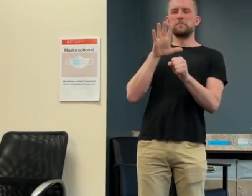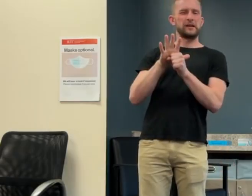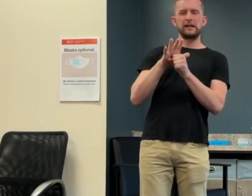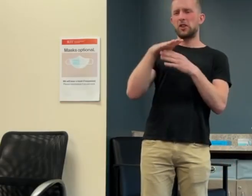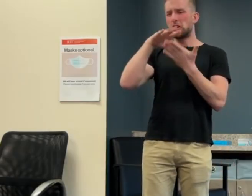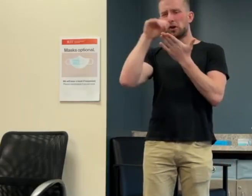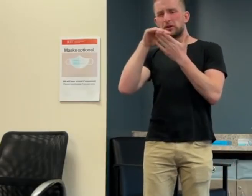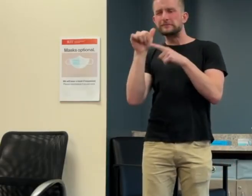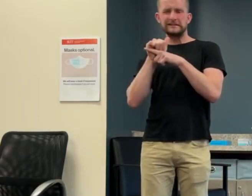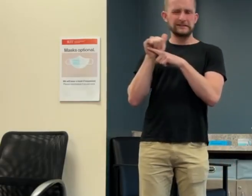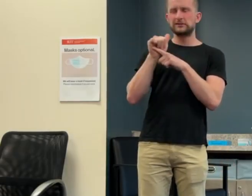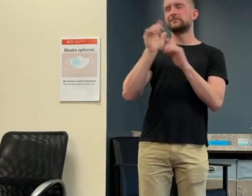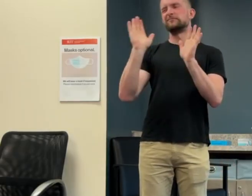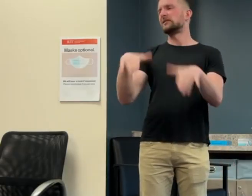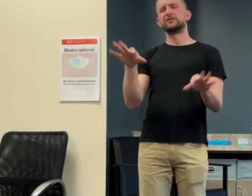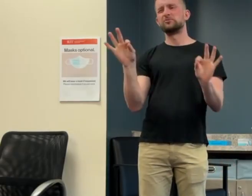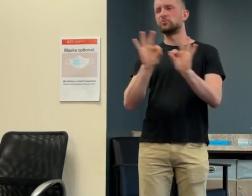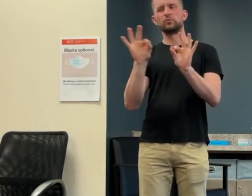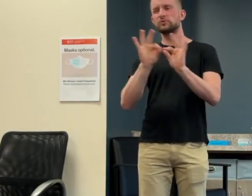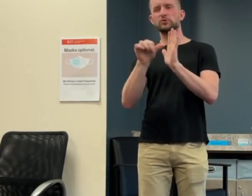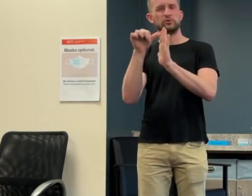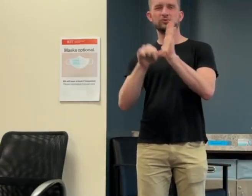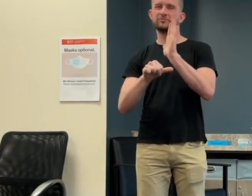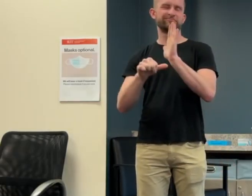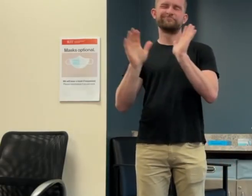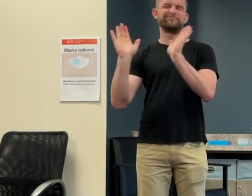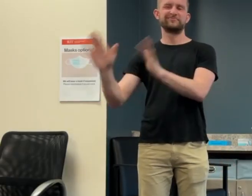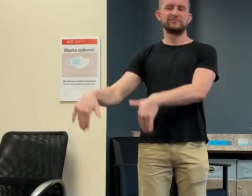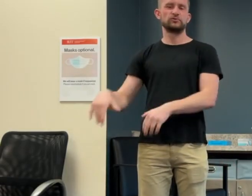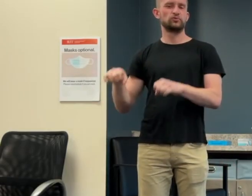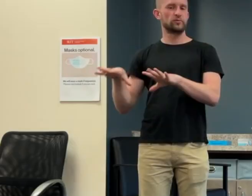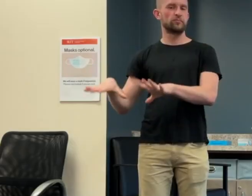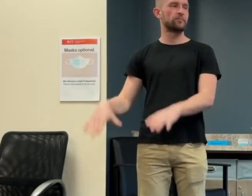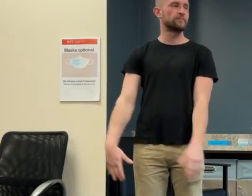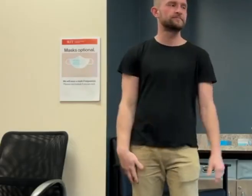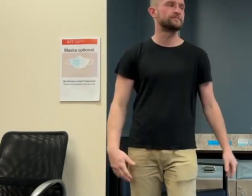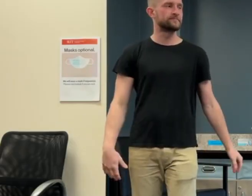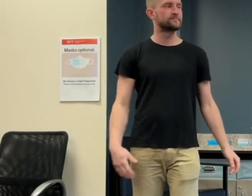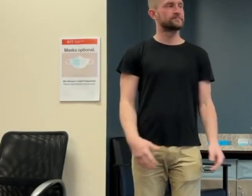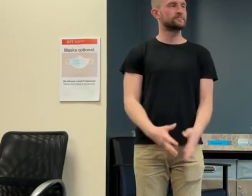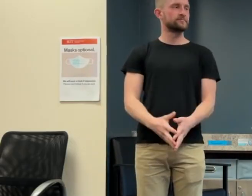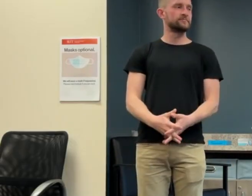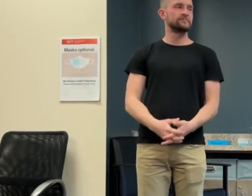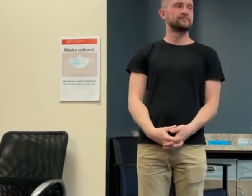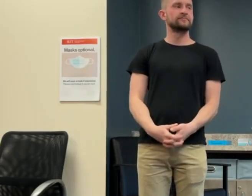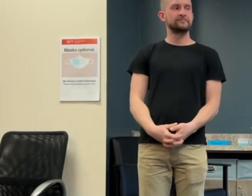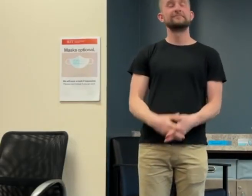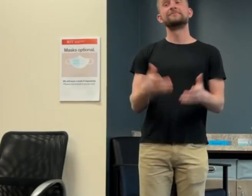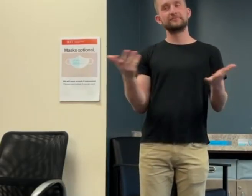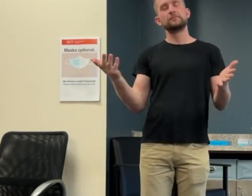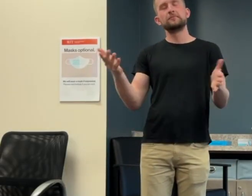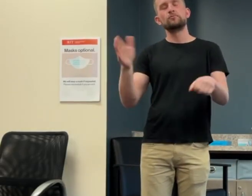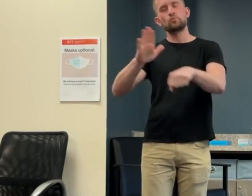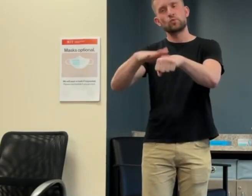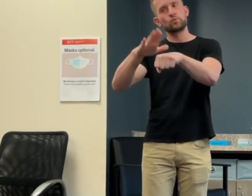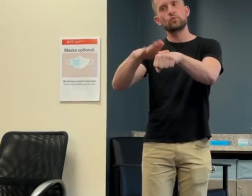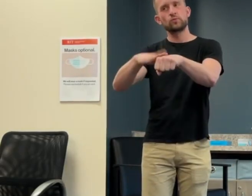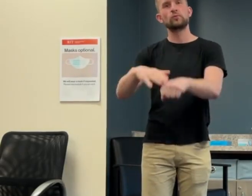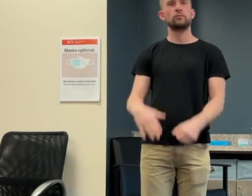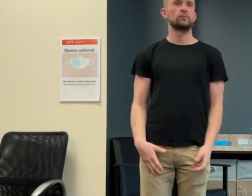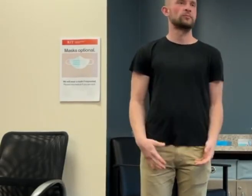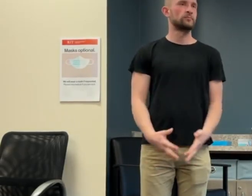not worth getting surgery for something that you're not going to wear. So that's something that's important too.